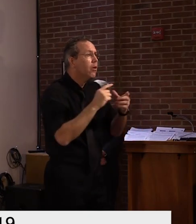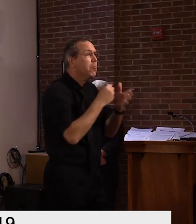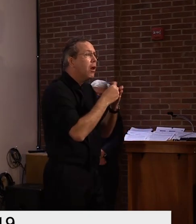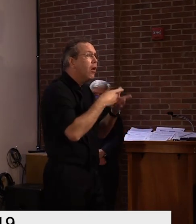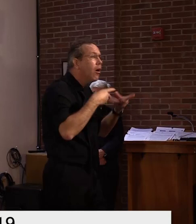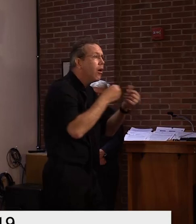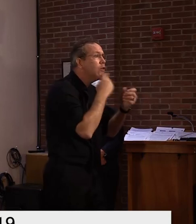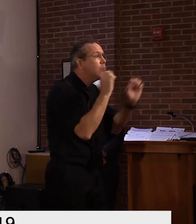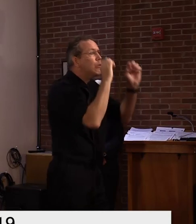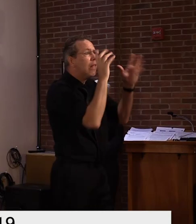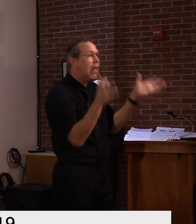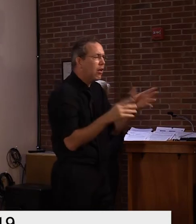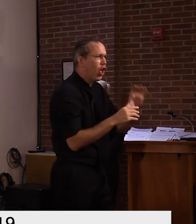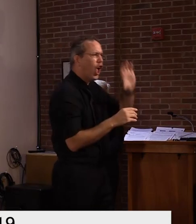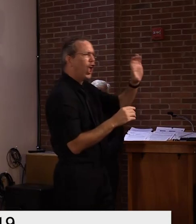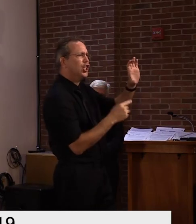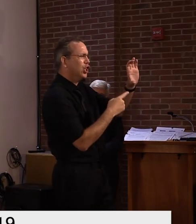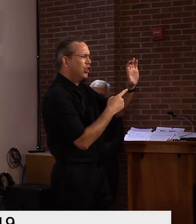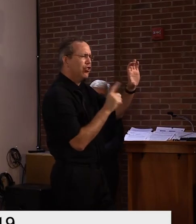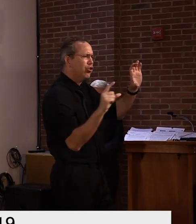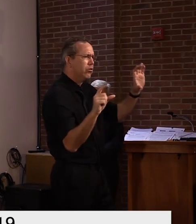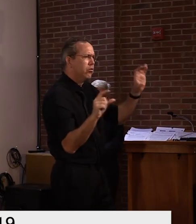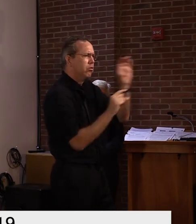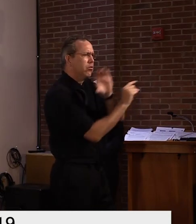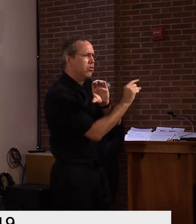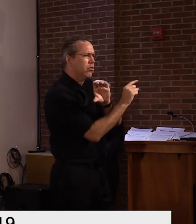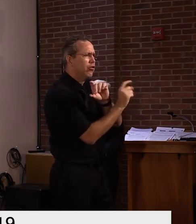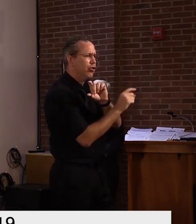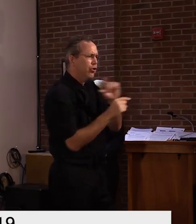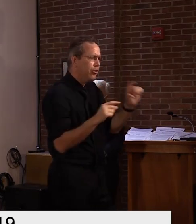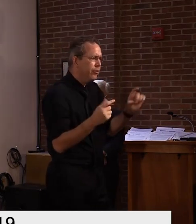think we'll see a greater appreciation for all of that.